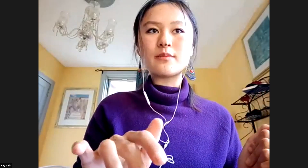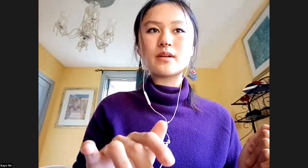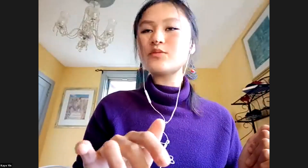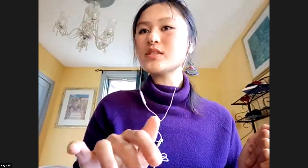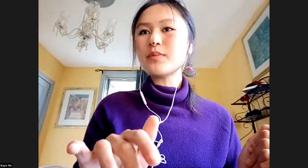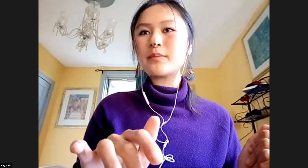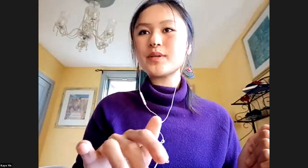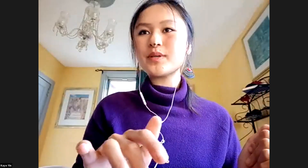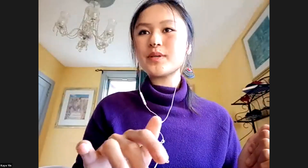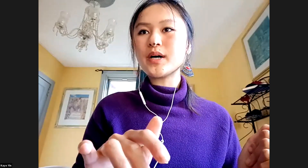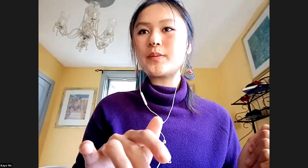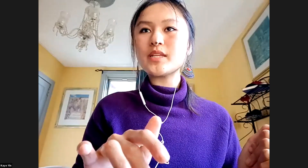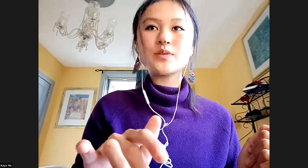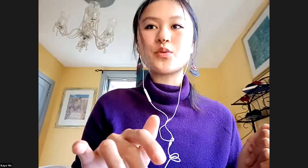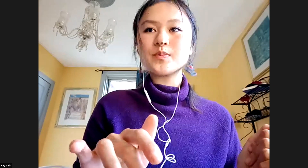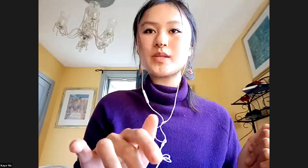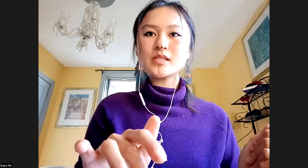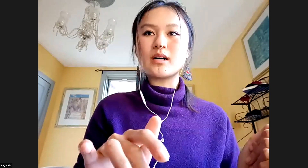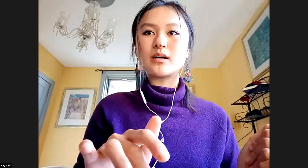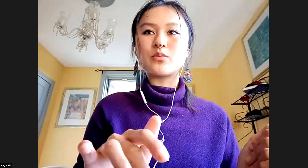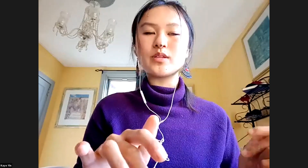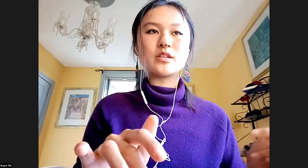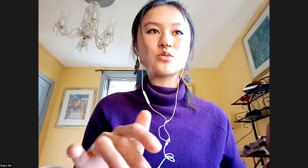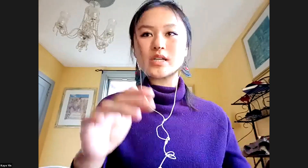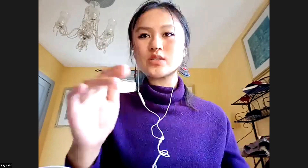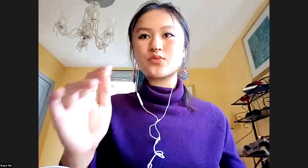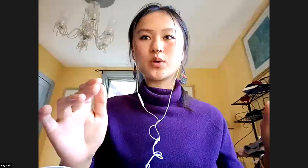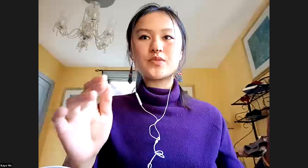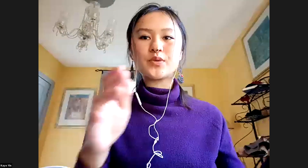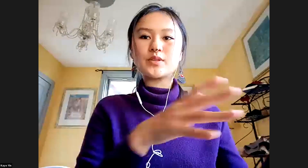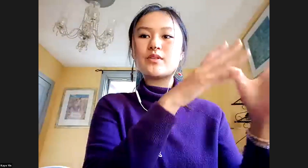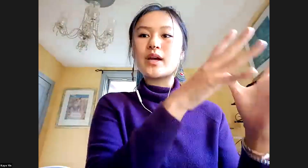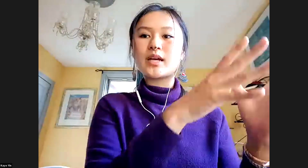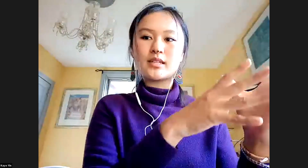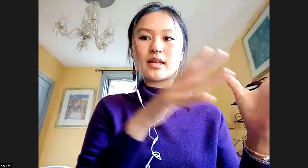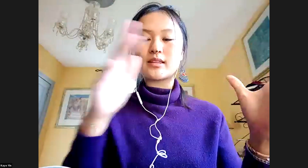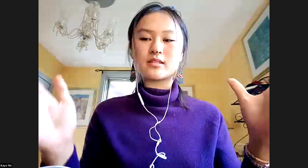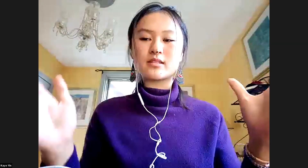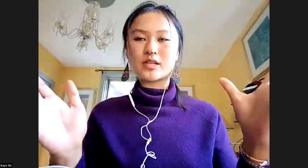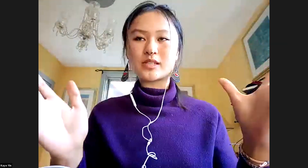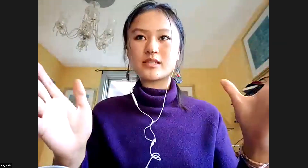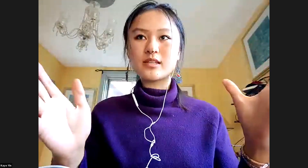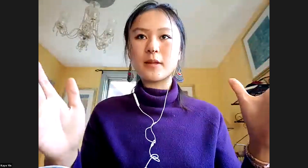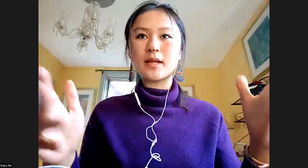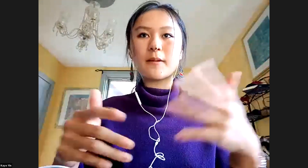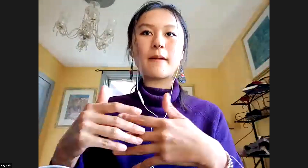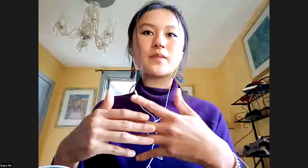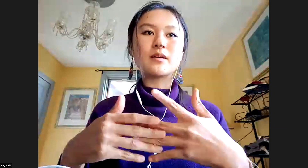a recent paper did perform this where they used transformers for the recognition and the